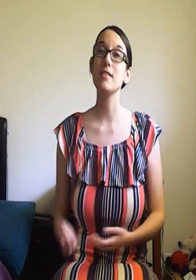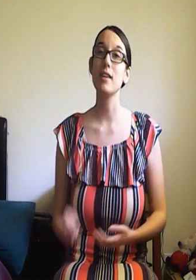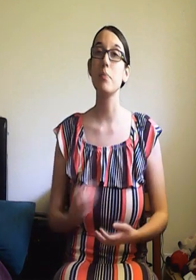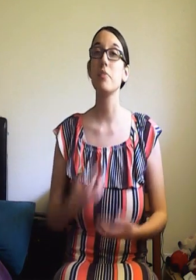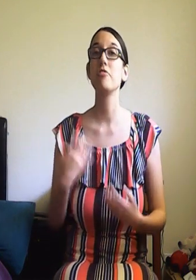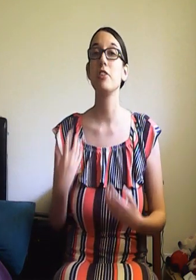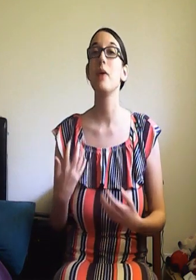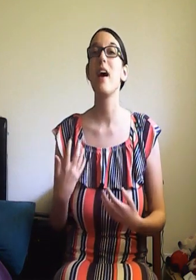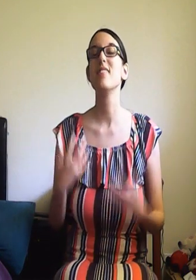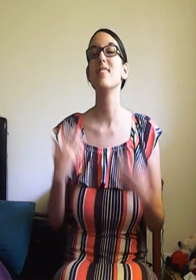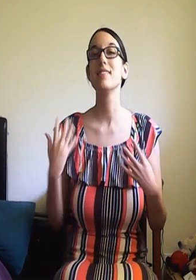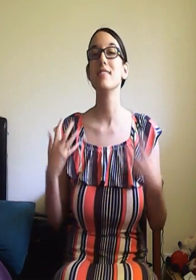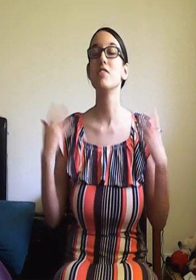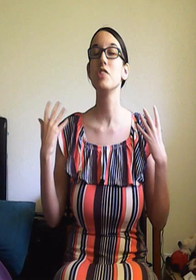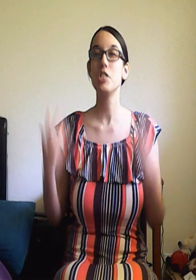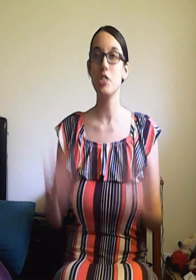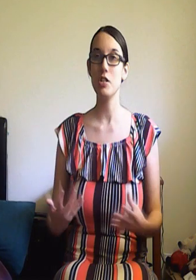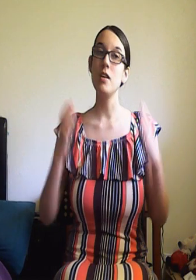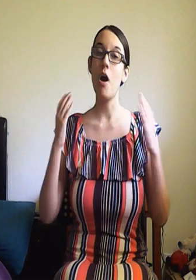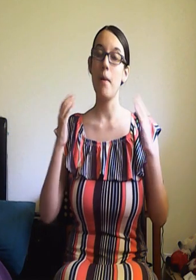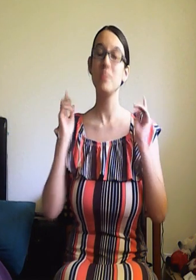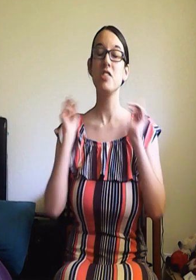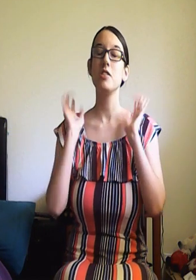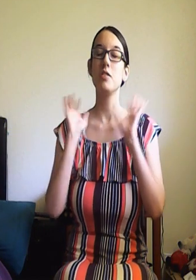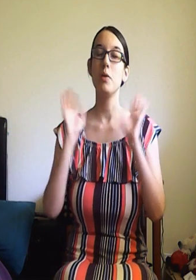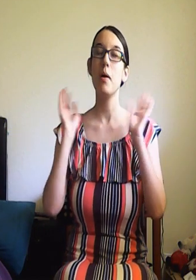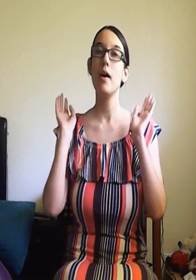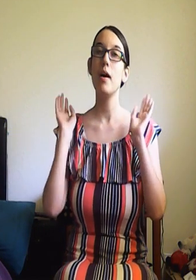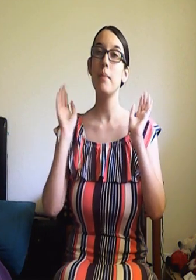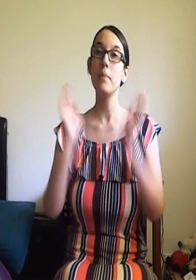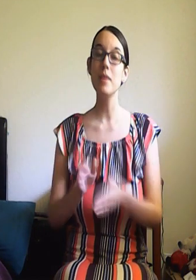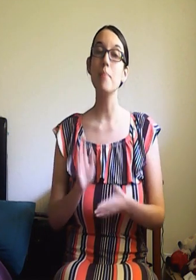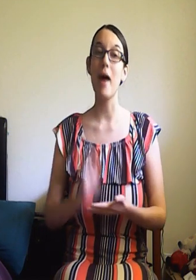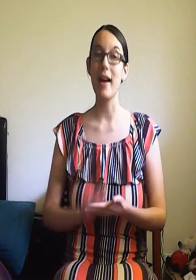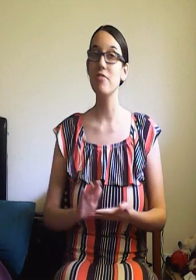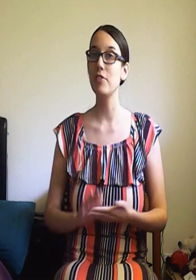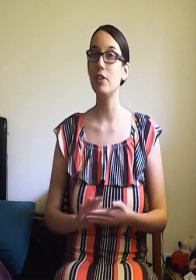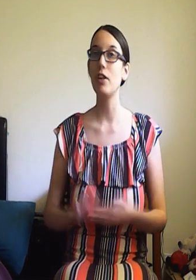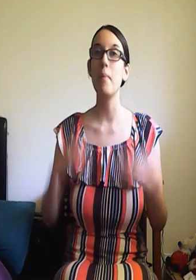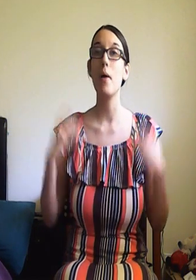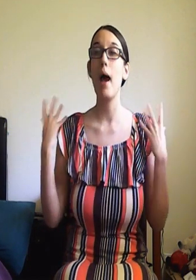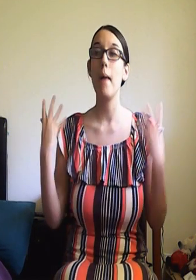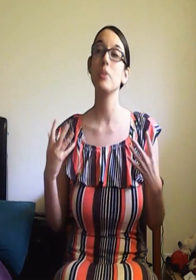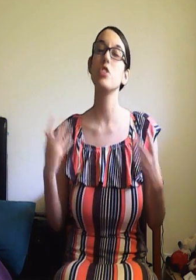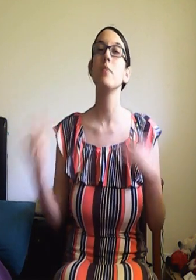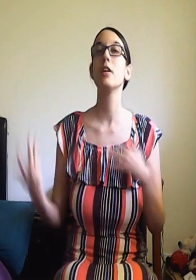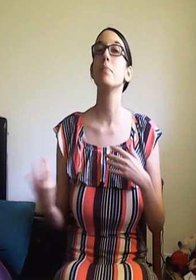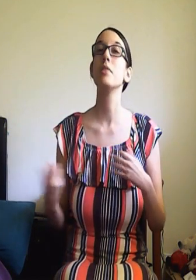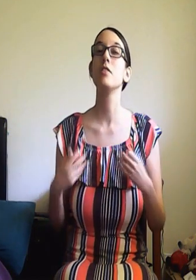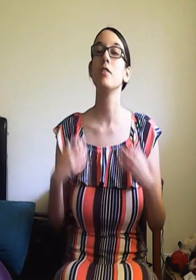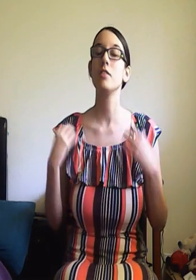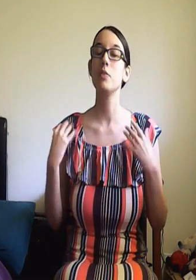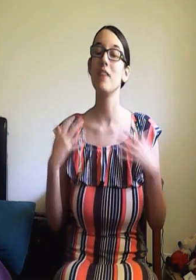for you guys is to be mindful about how much makeup you guys